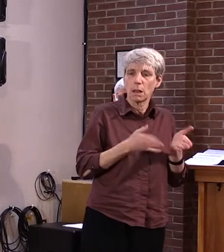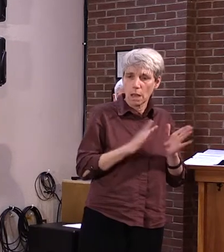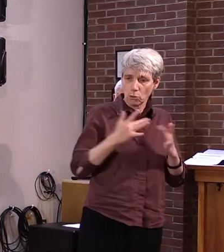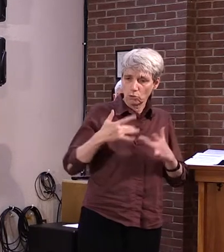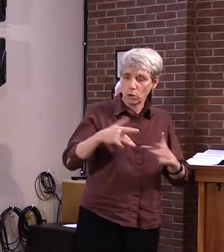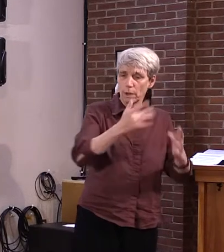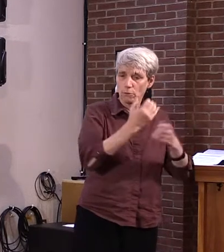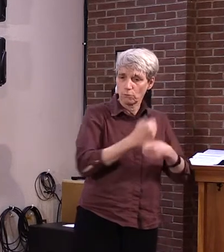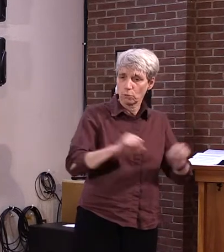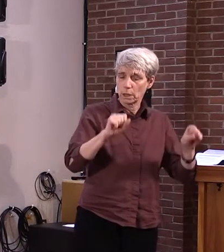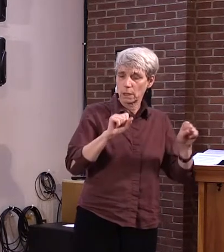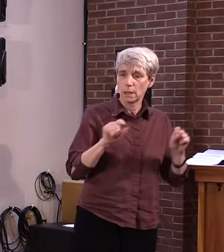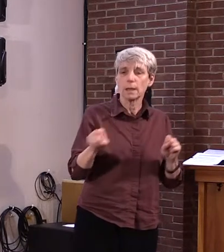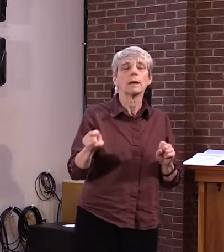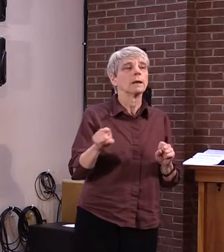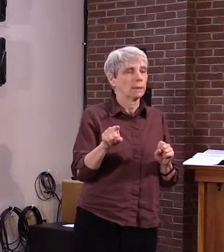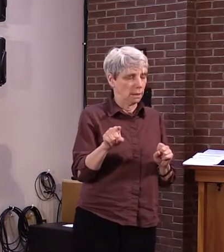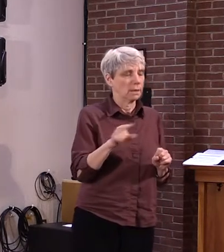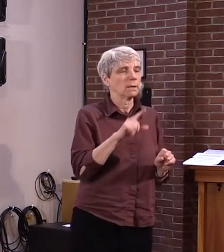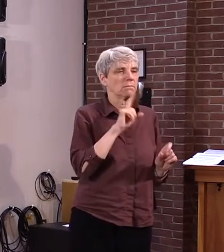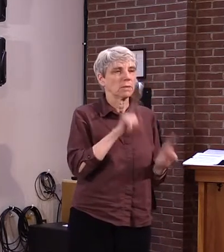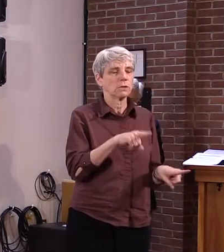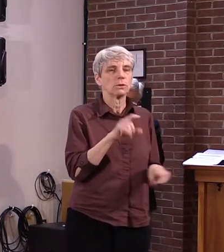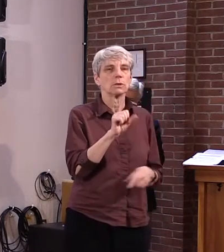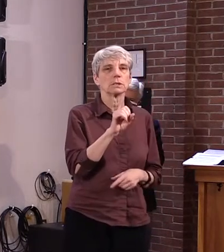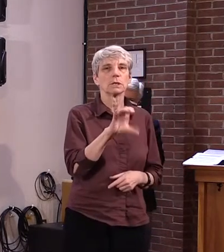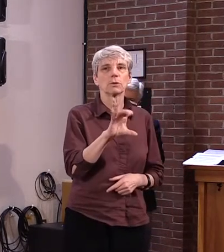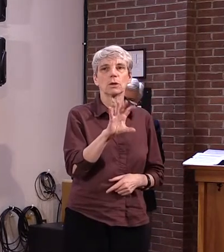Yes, I'm here. So